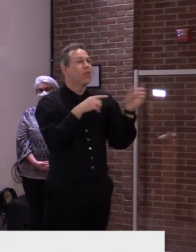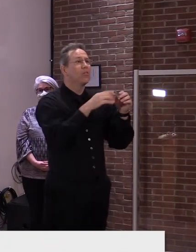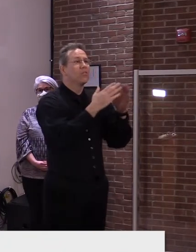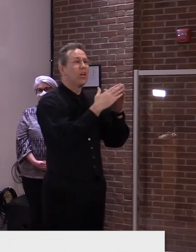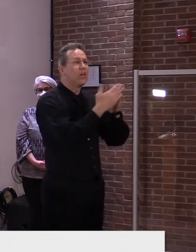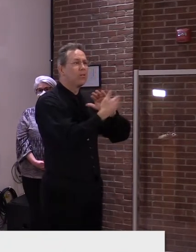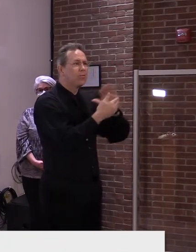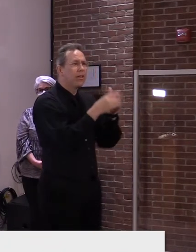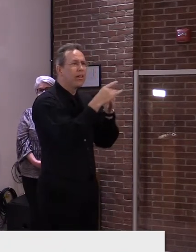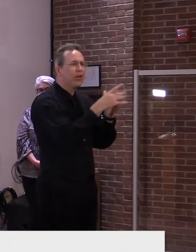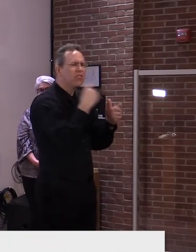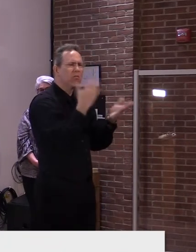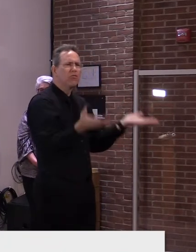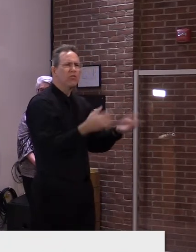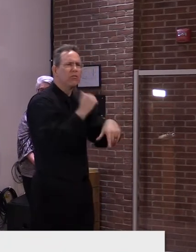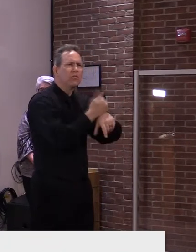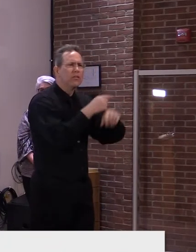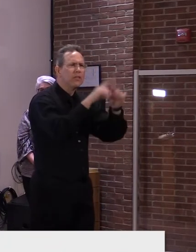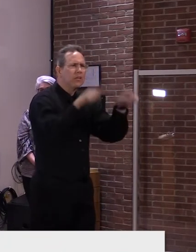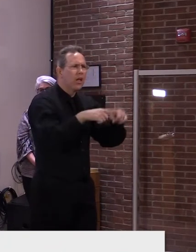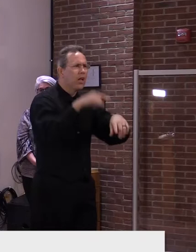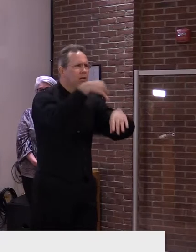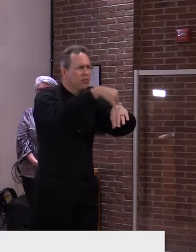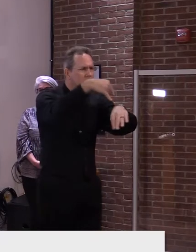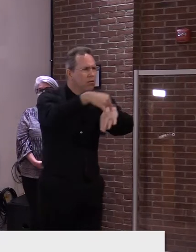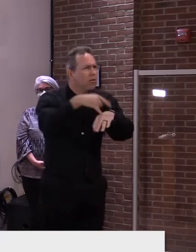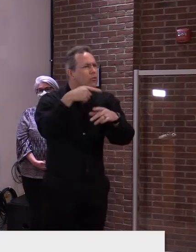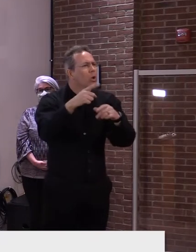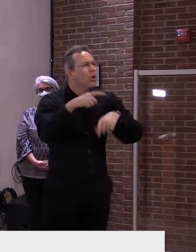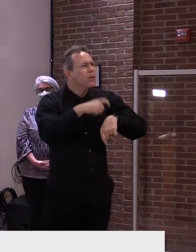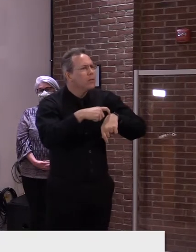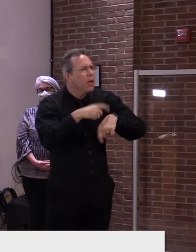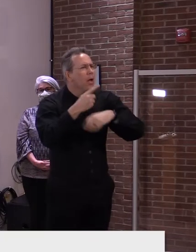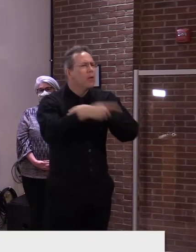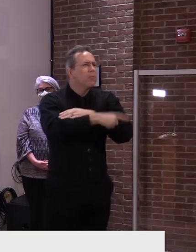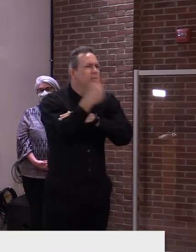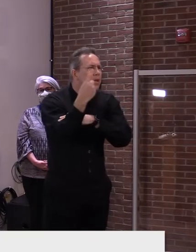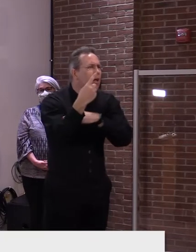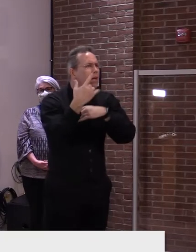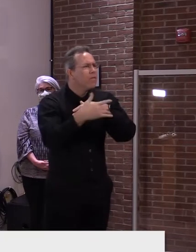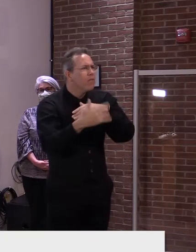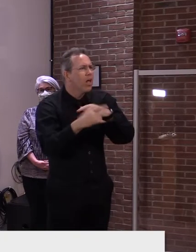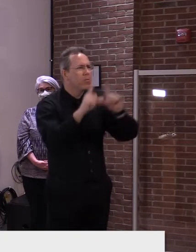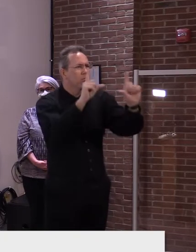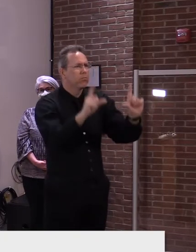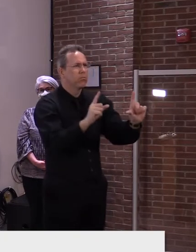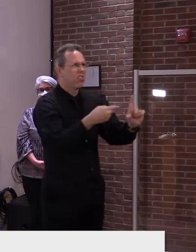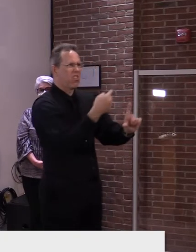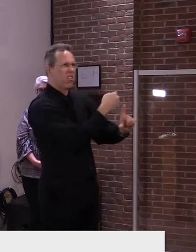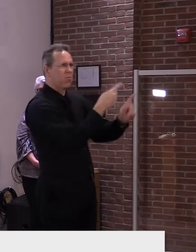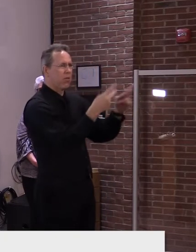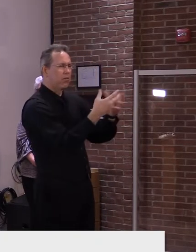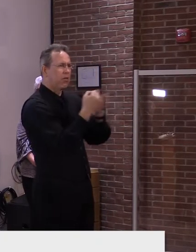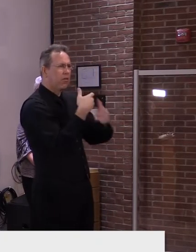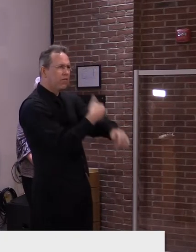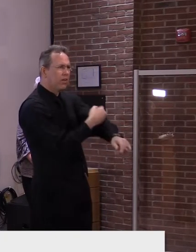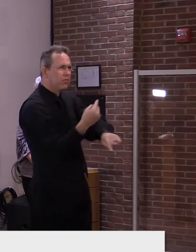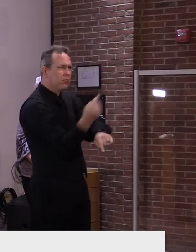are and how to register, and maybe that will help as well. But those are some of the things that we're looking at.